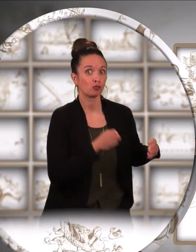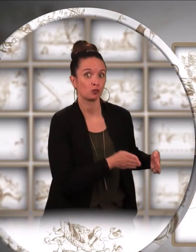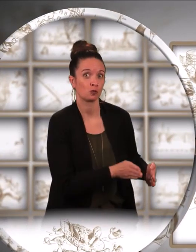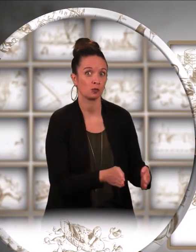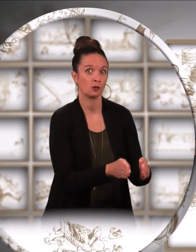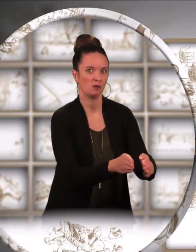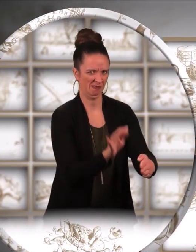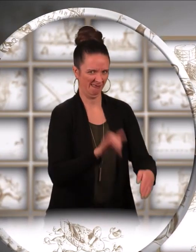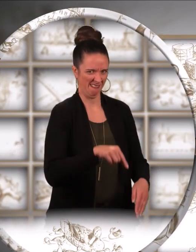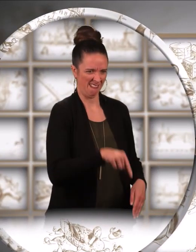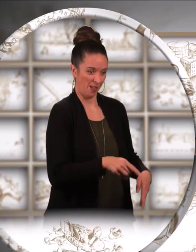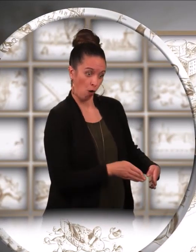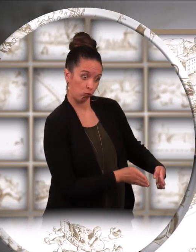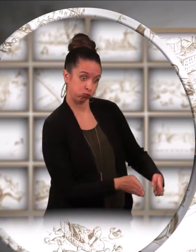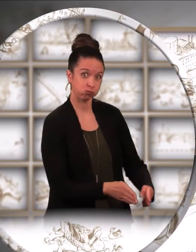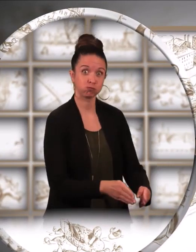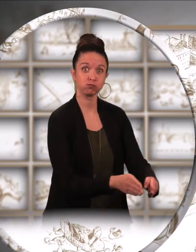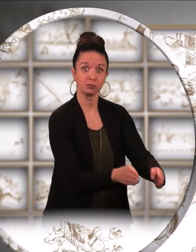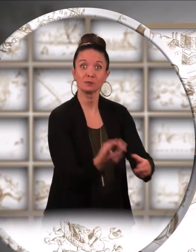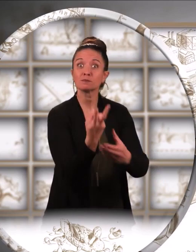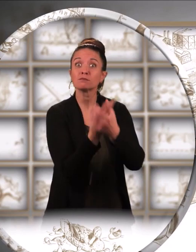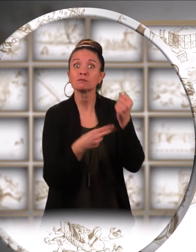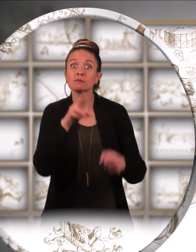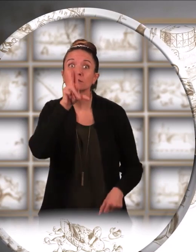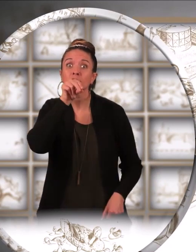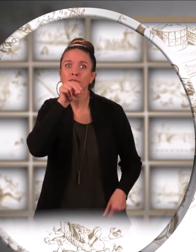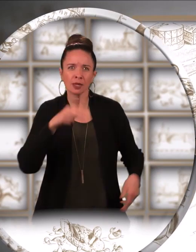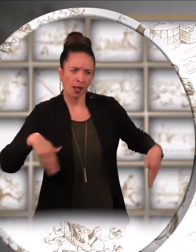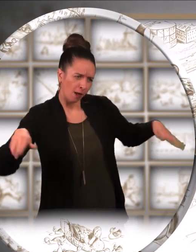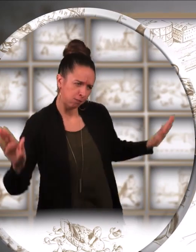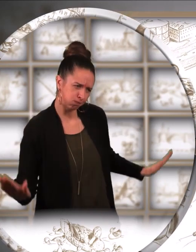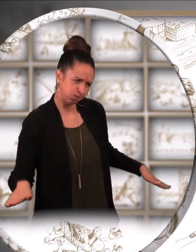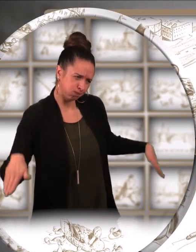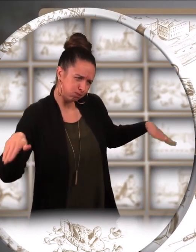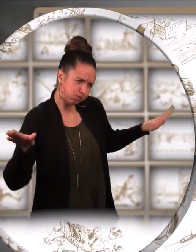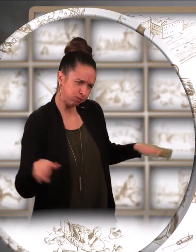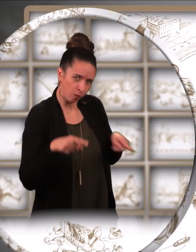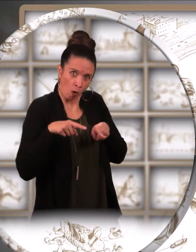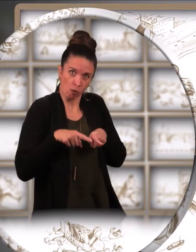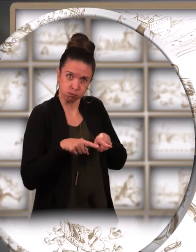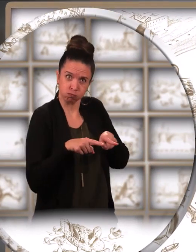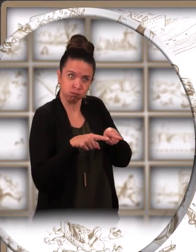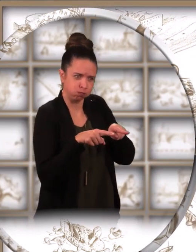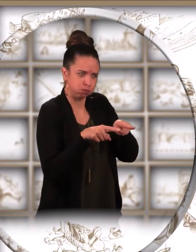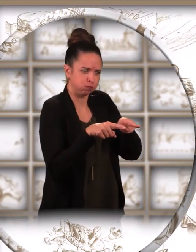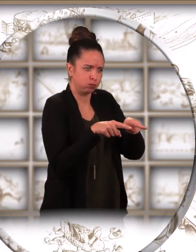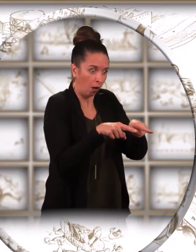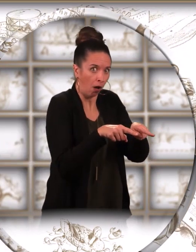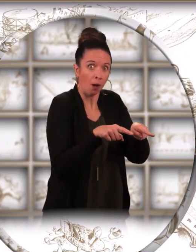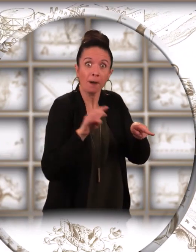Then they flew over the Charles River. "This is better," quacked Mr. Mallard.